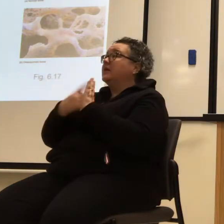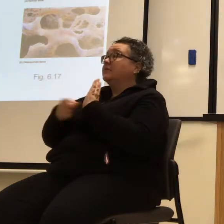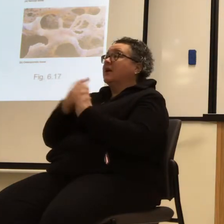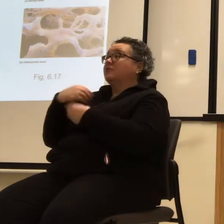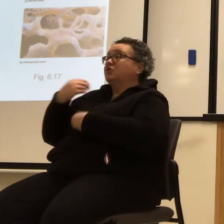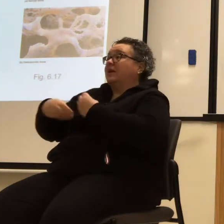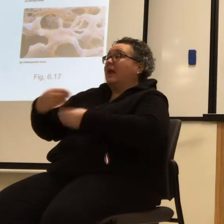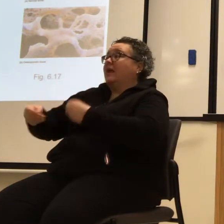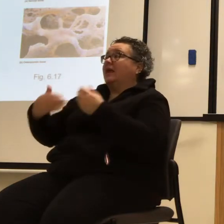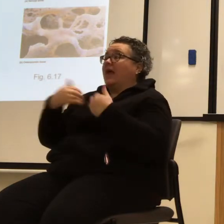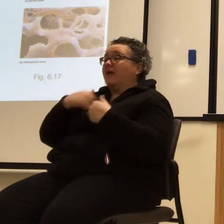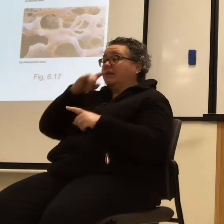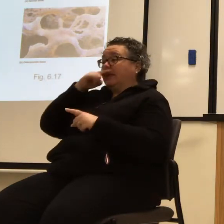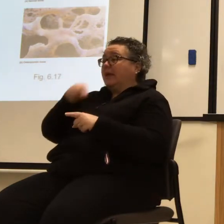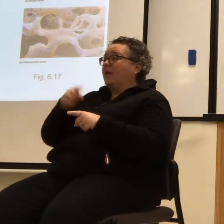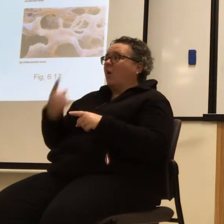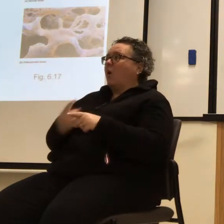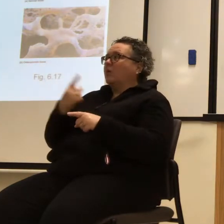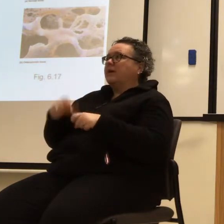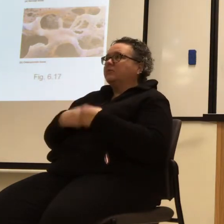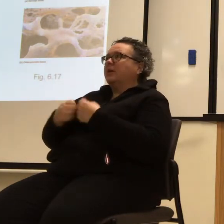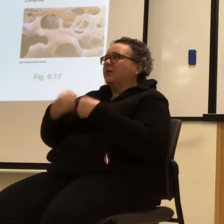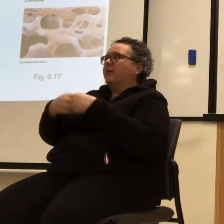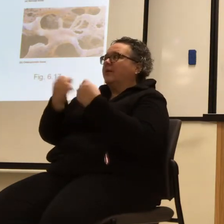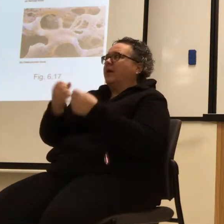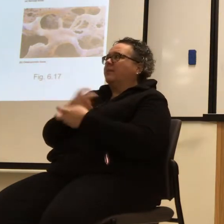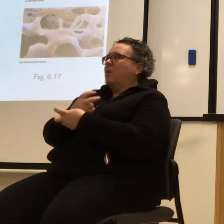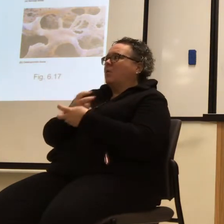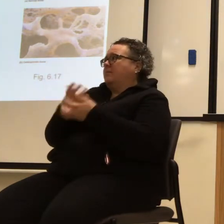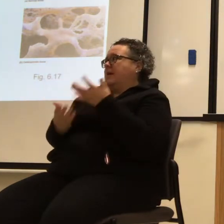kid that's always breaking their bones. It could be genetic.